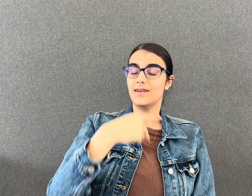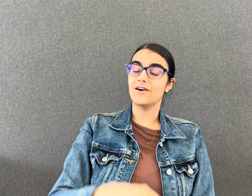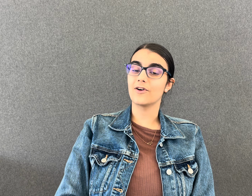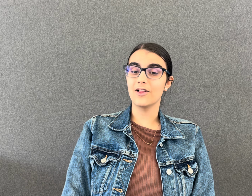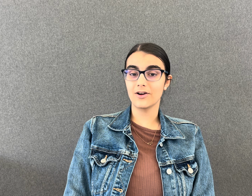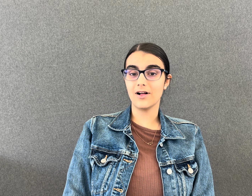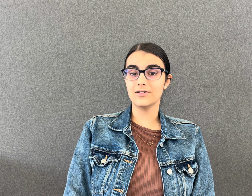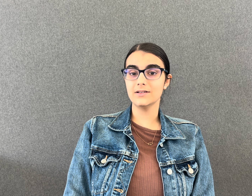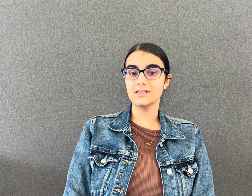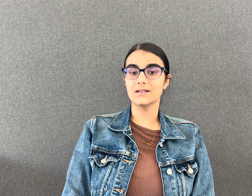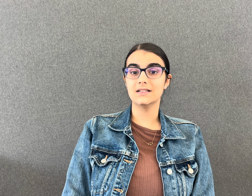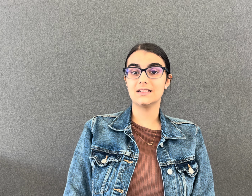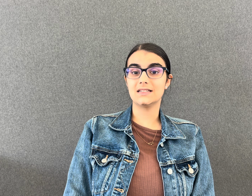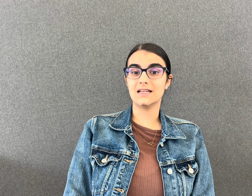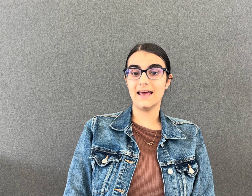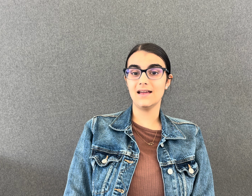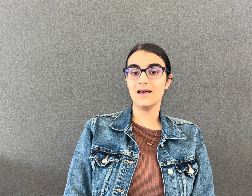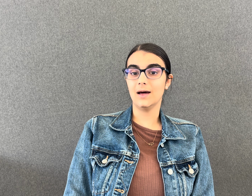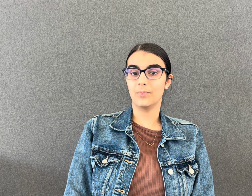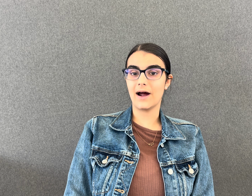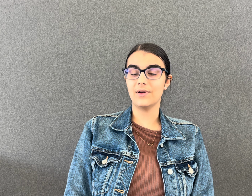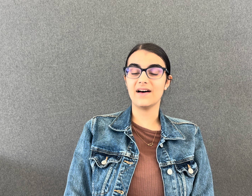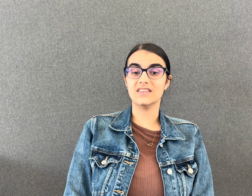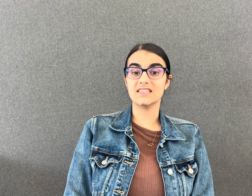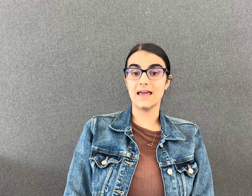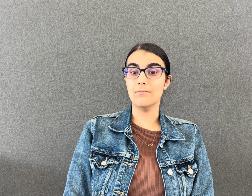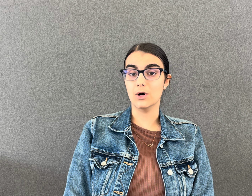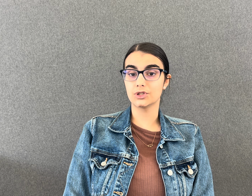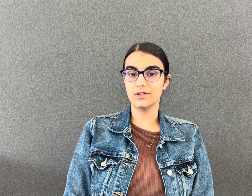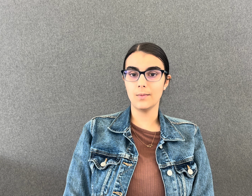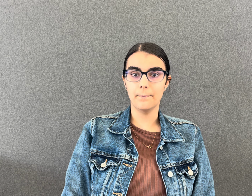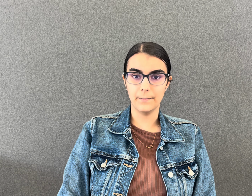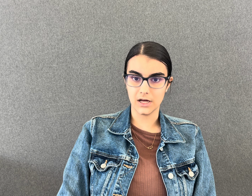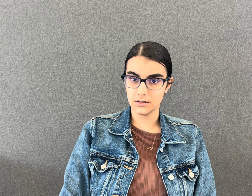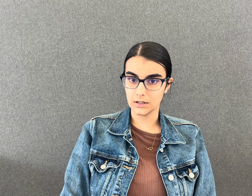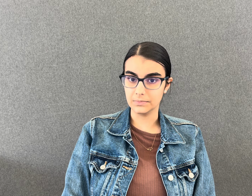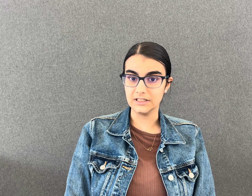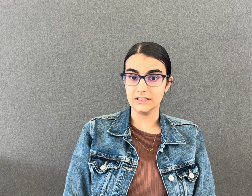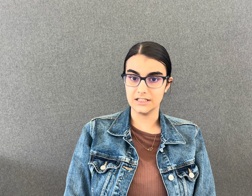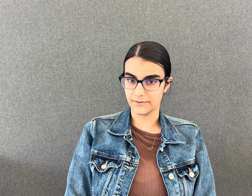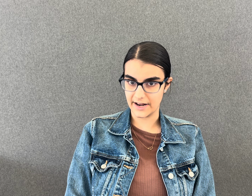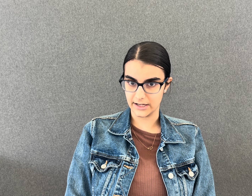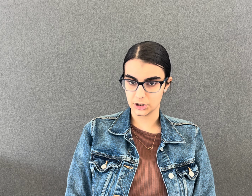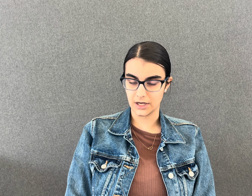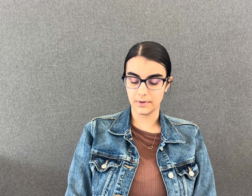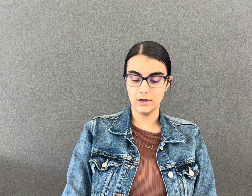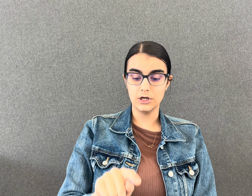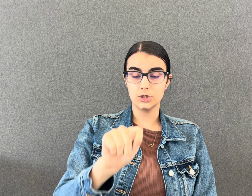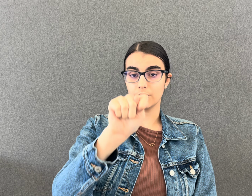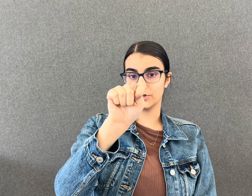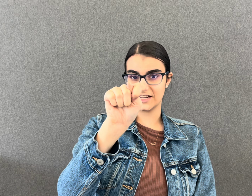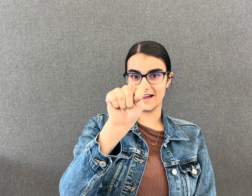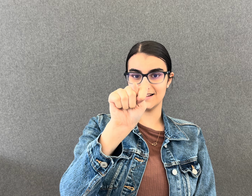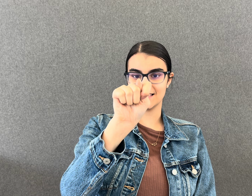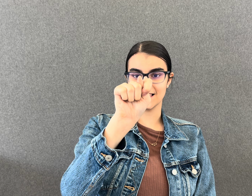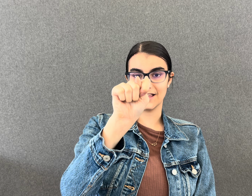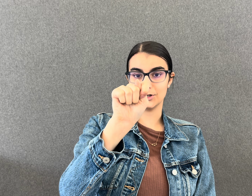Now for other colors, tan and brown have the same motion, but completely different hand shape. So for tan, it's the letter